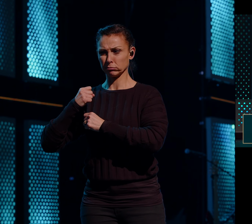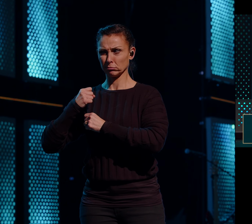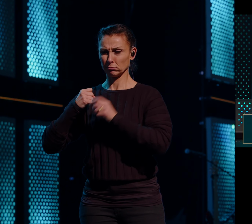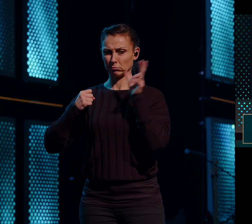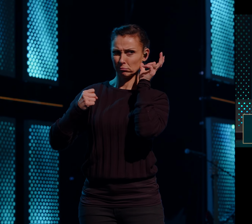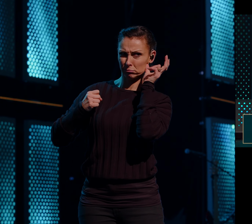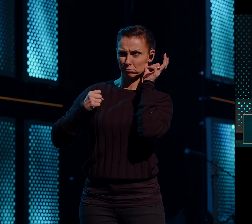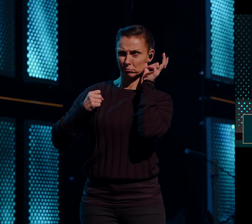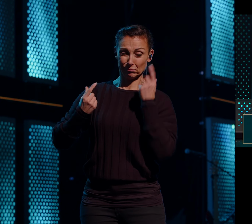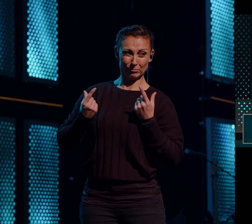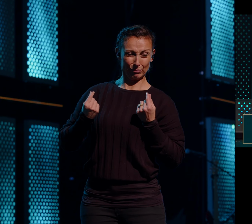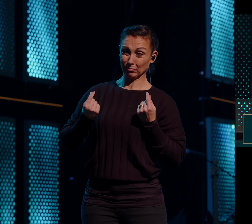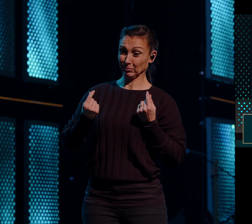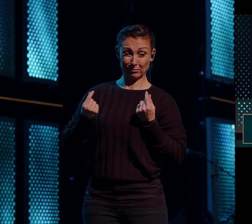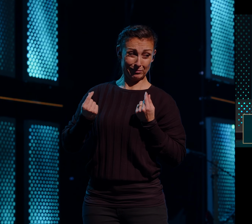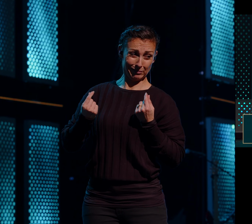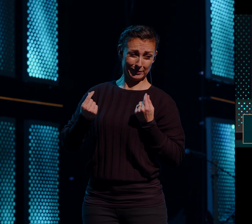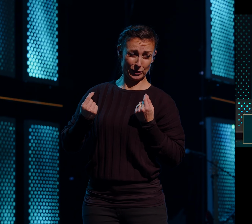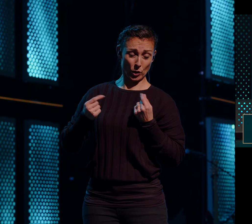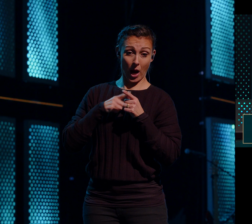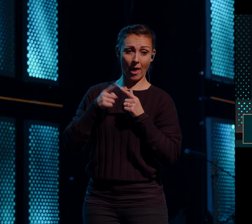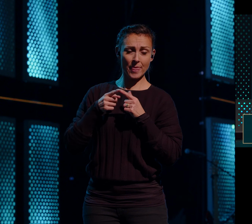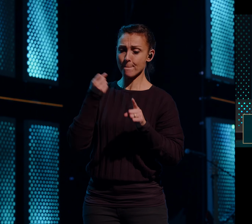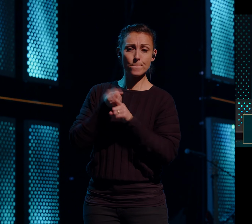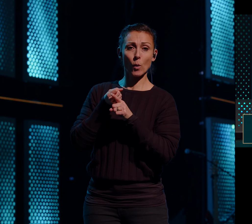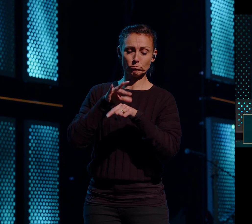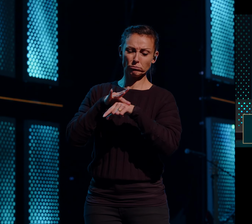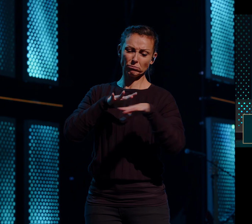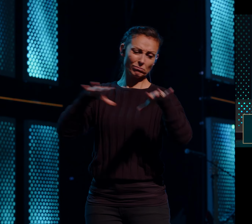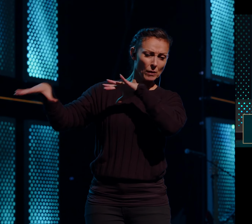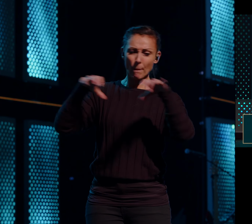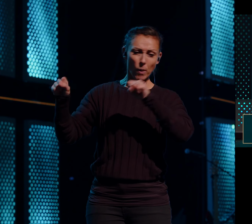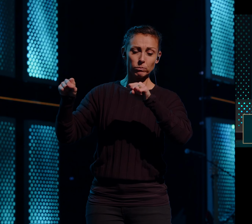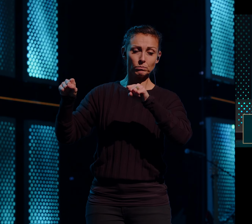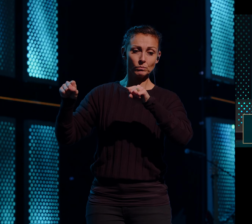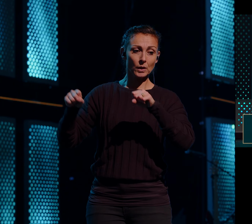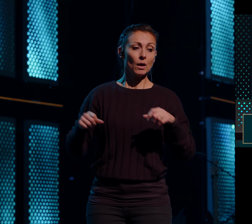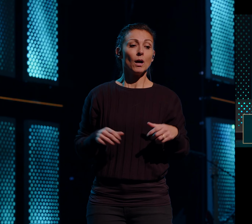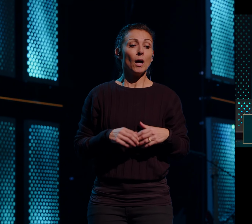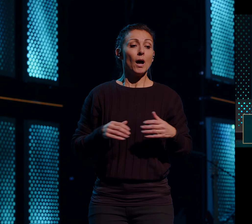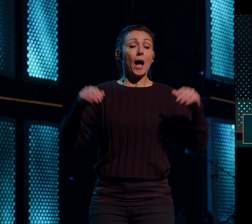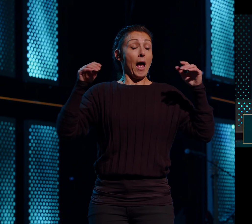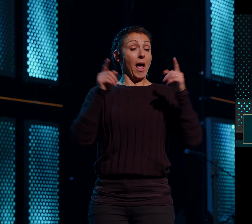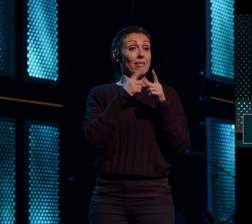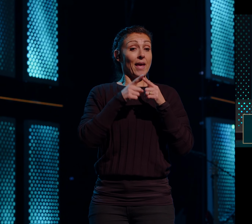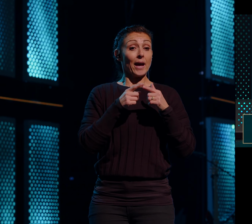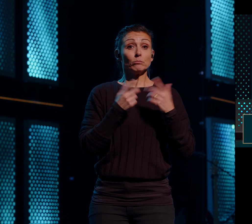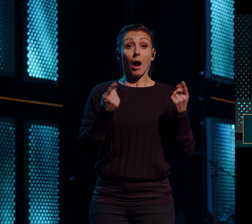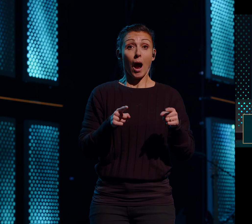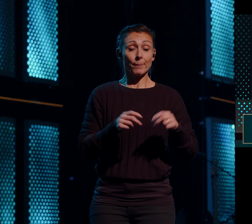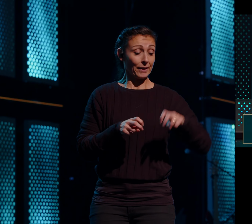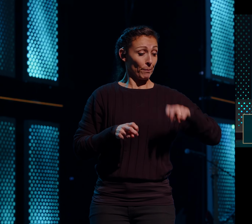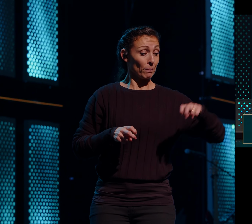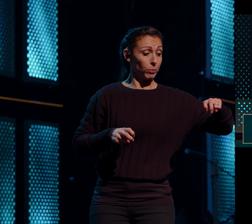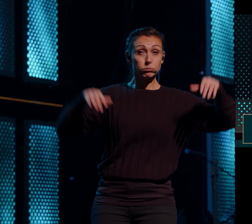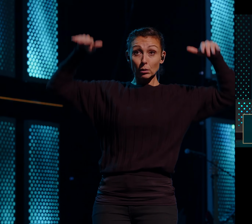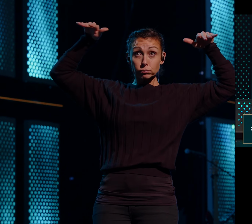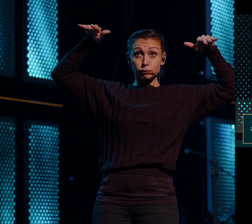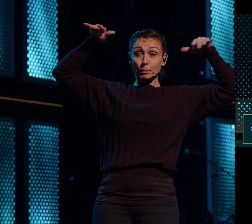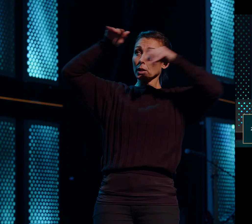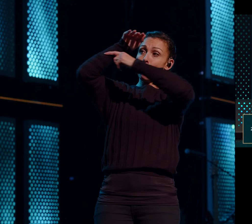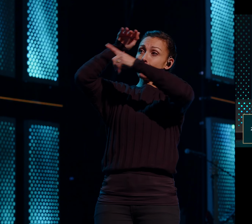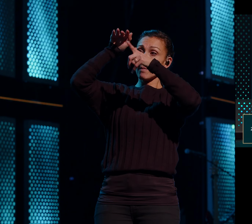the foundations of the prison were shaken, and immediately all the doors were opened and everyone's bonds were unfastened." They're like, let's get out of